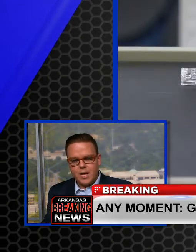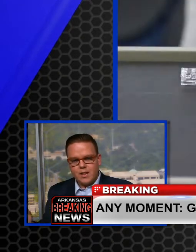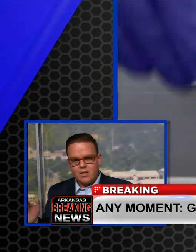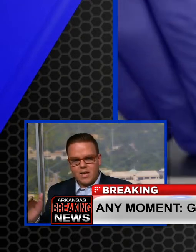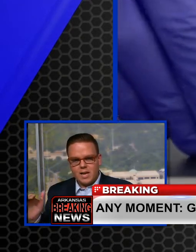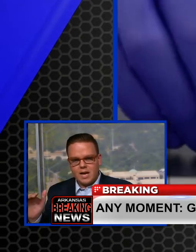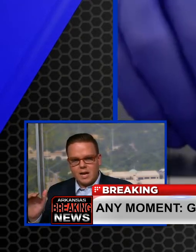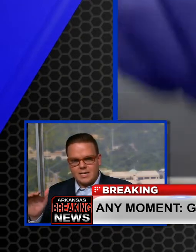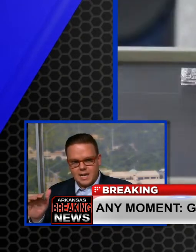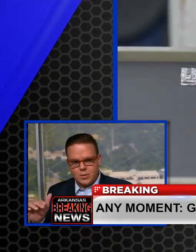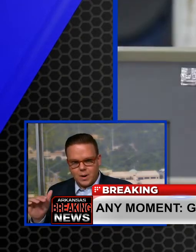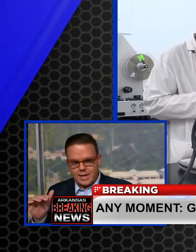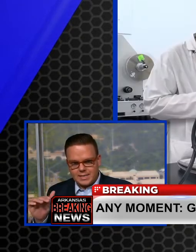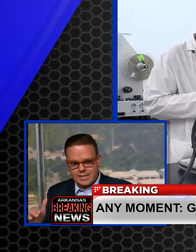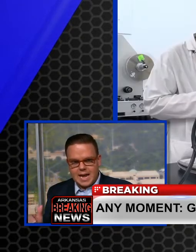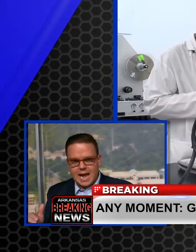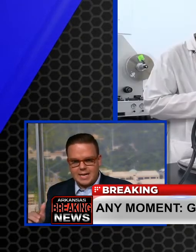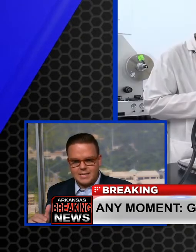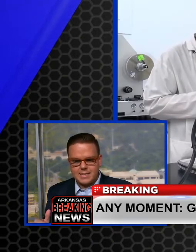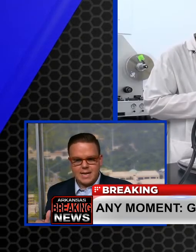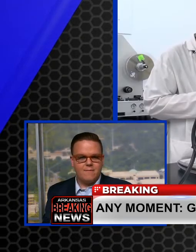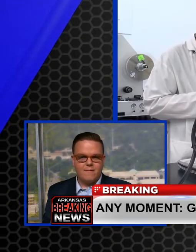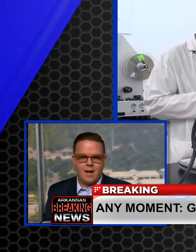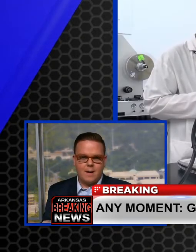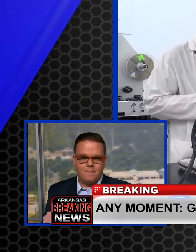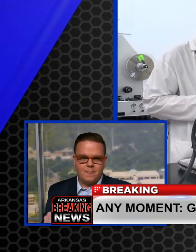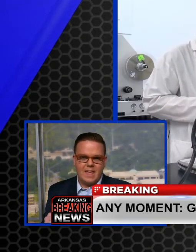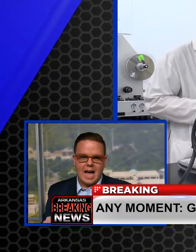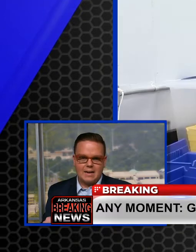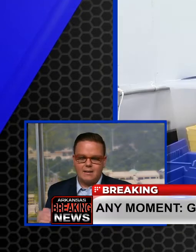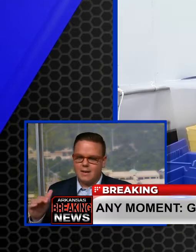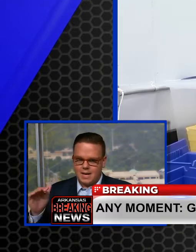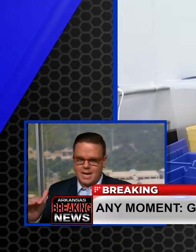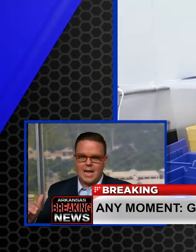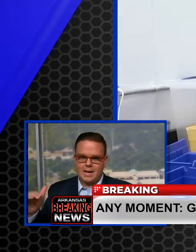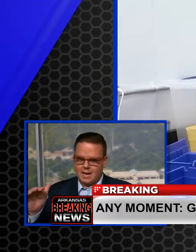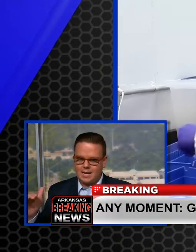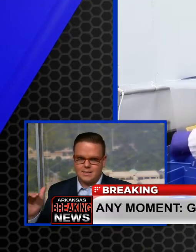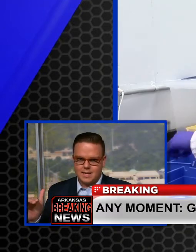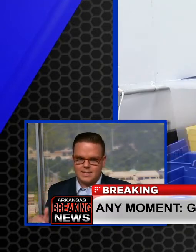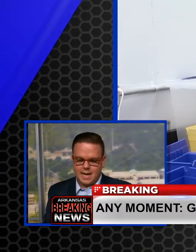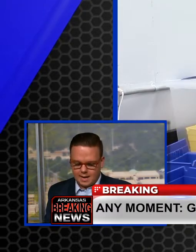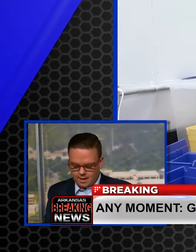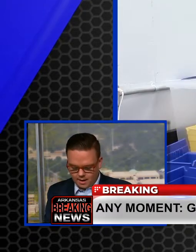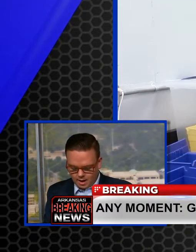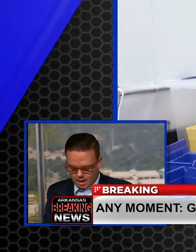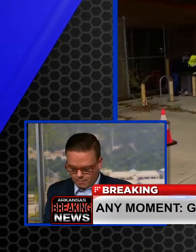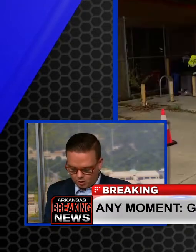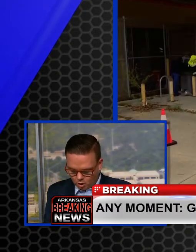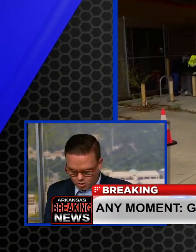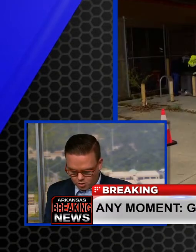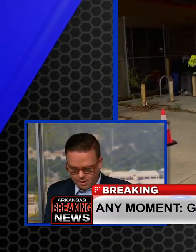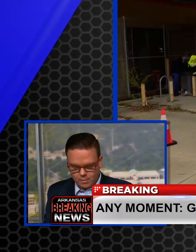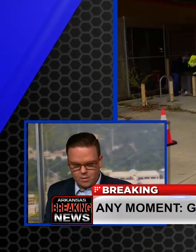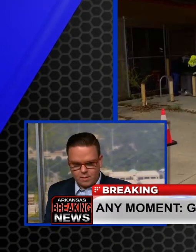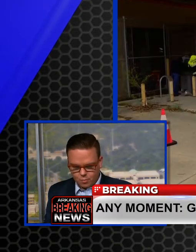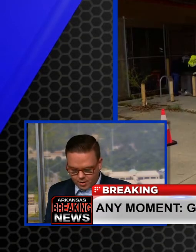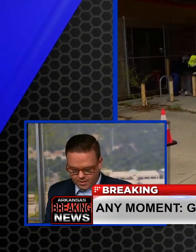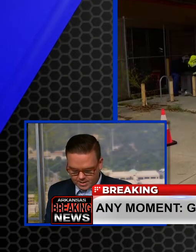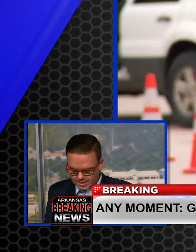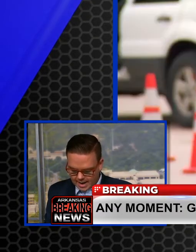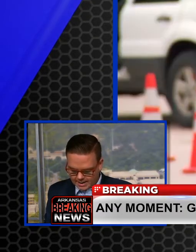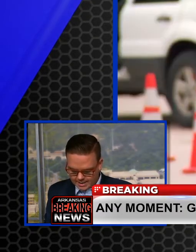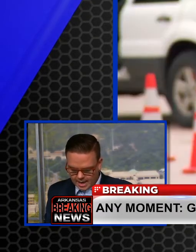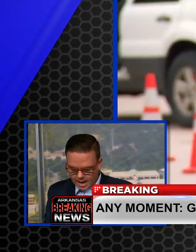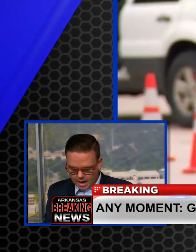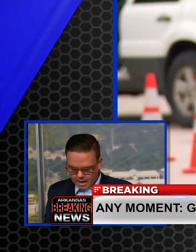to the death rate today, to see if that again is at a larger number than